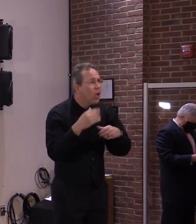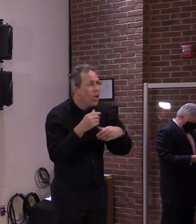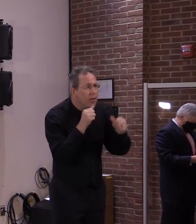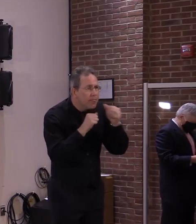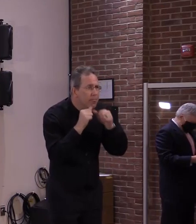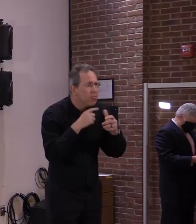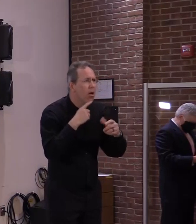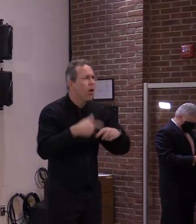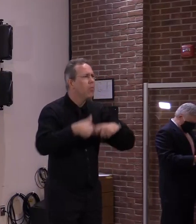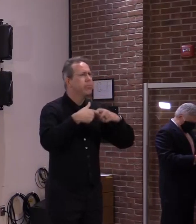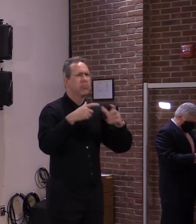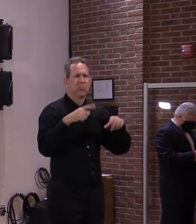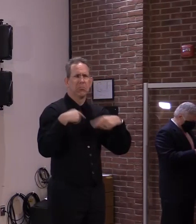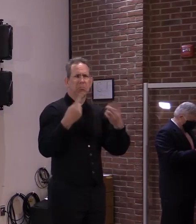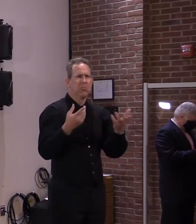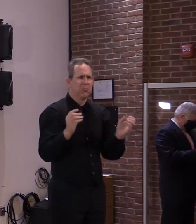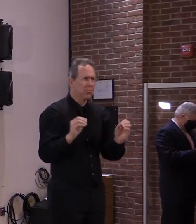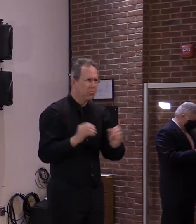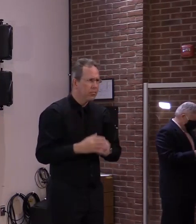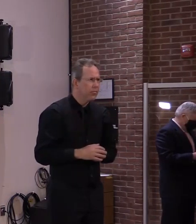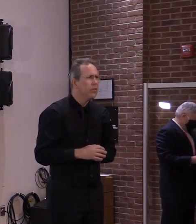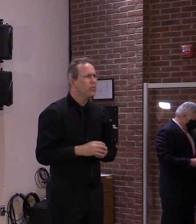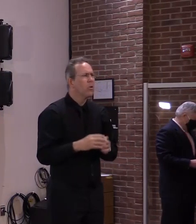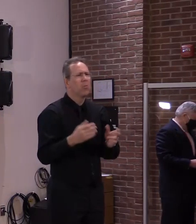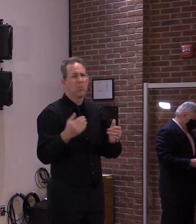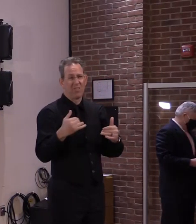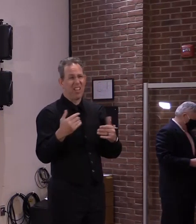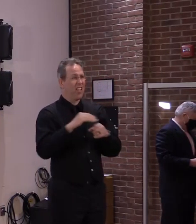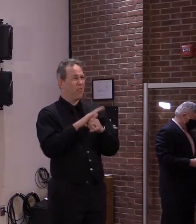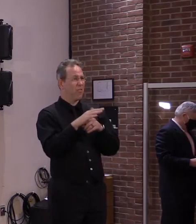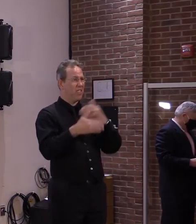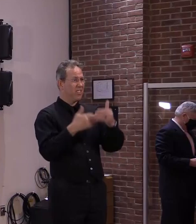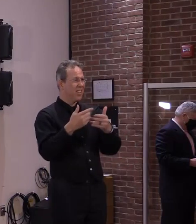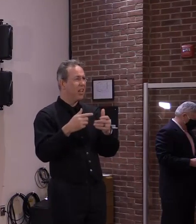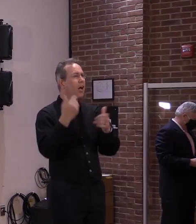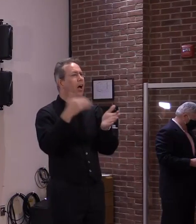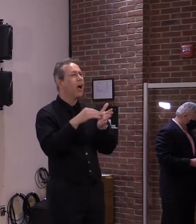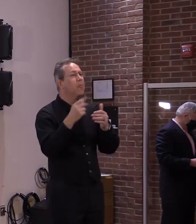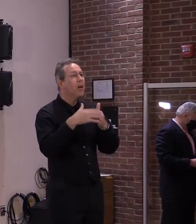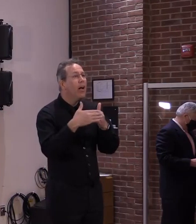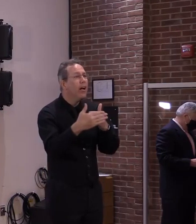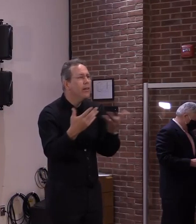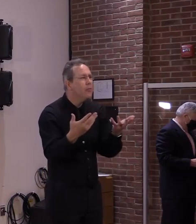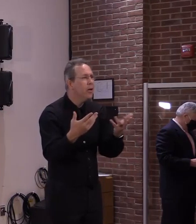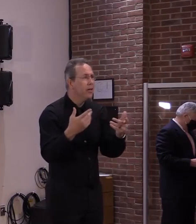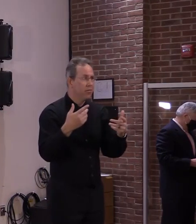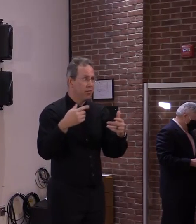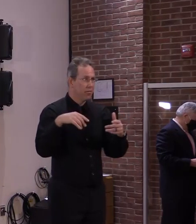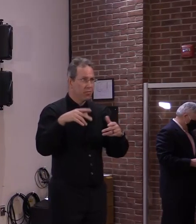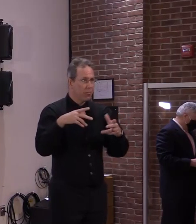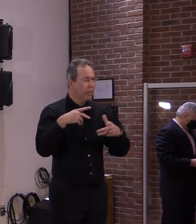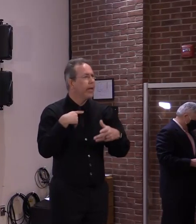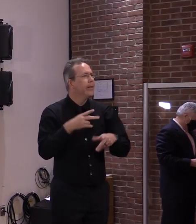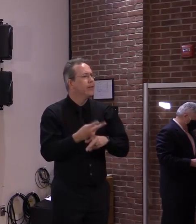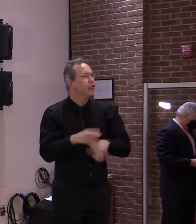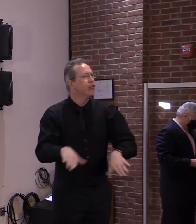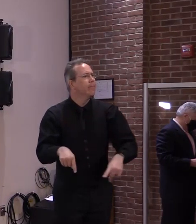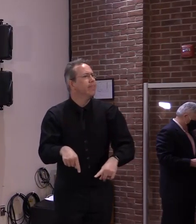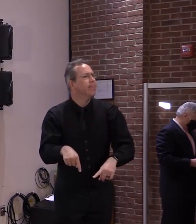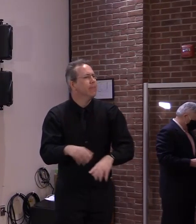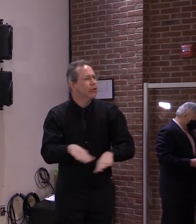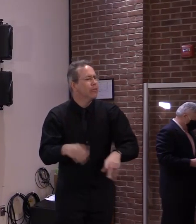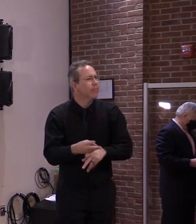because there are some who are home because they don't have no one to take care of the kids, and their kids aren't in school, so they're